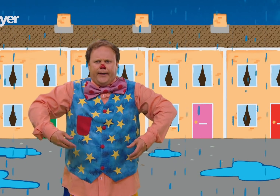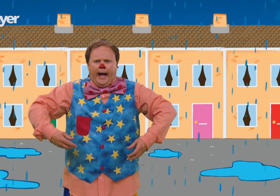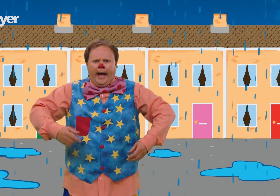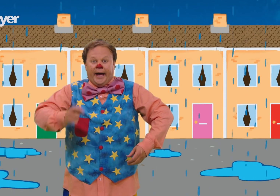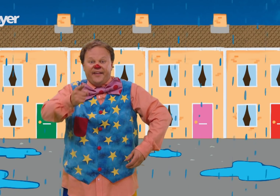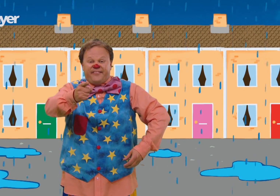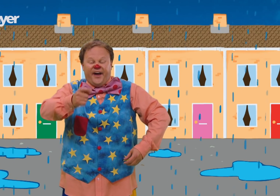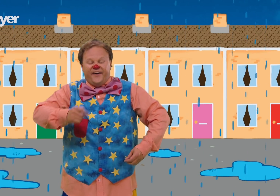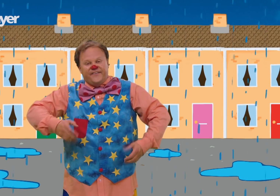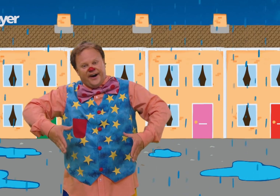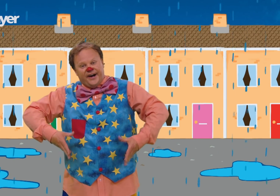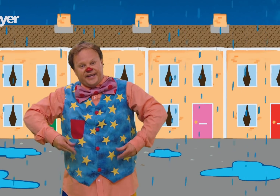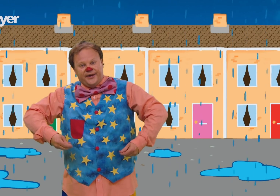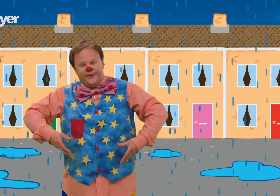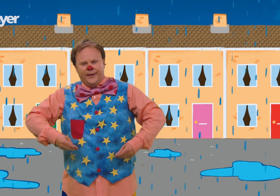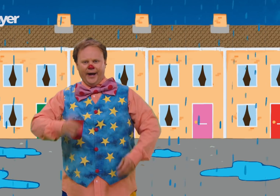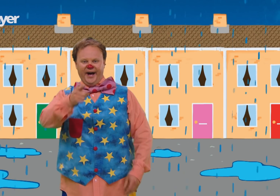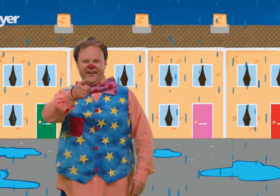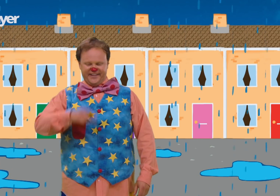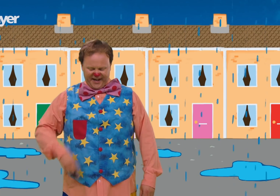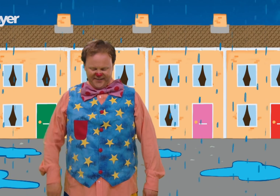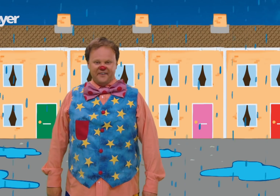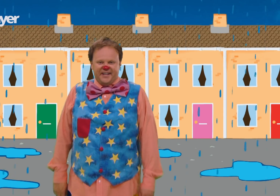Ah! So are you. Oh, no!